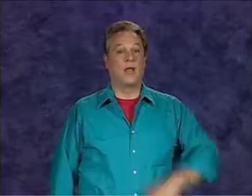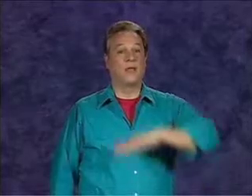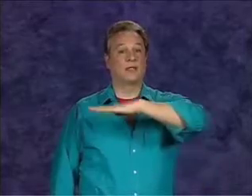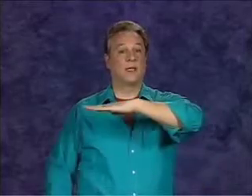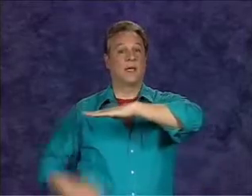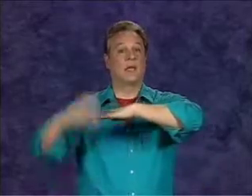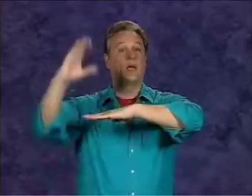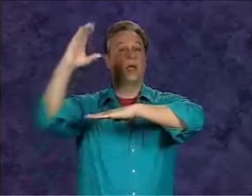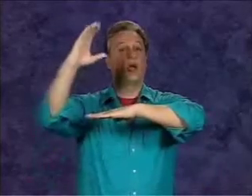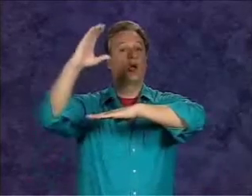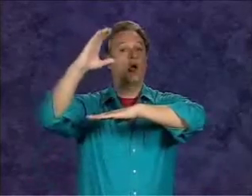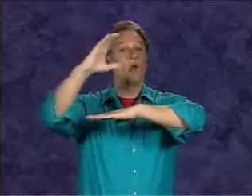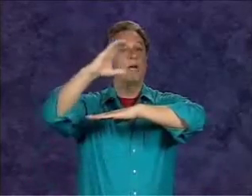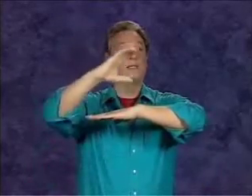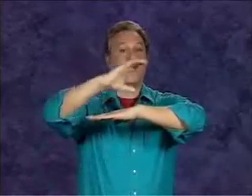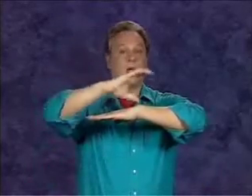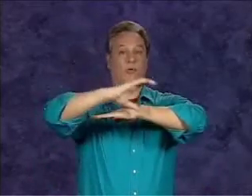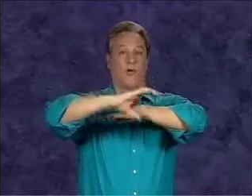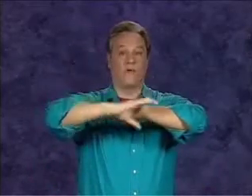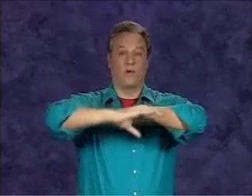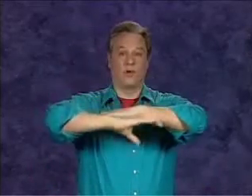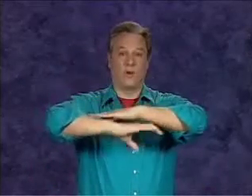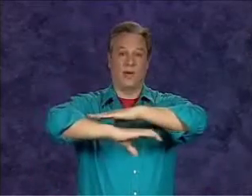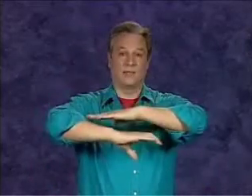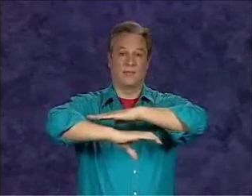The sun going down over the horizon.